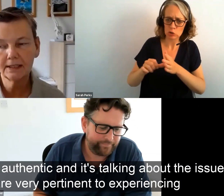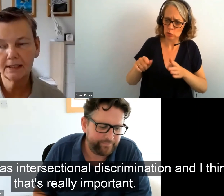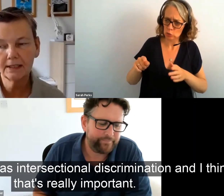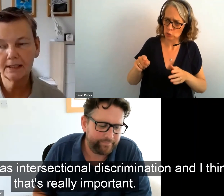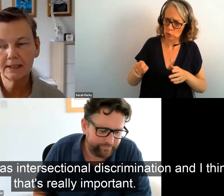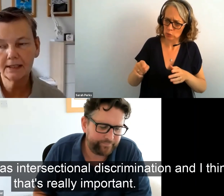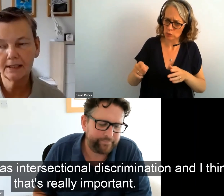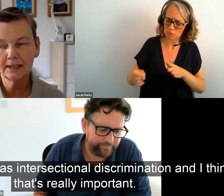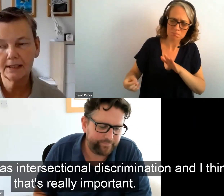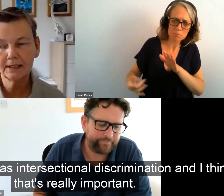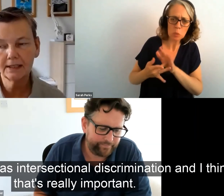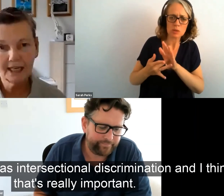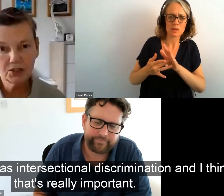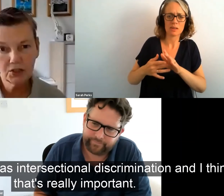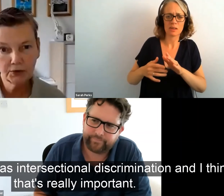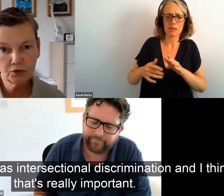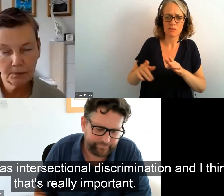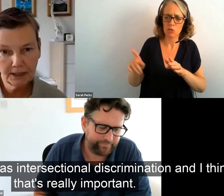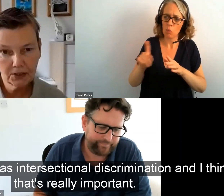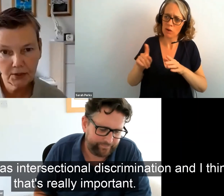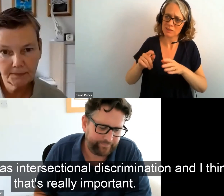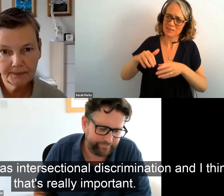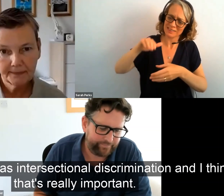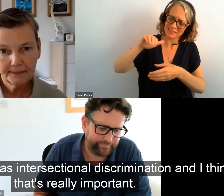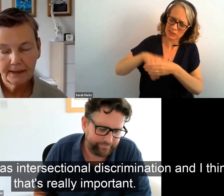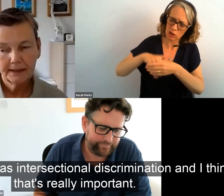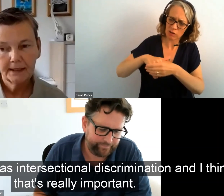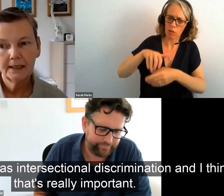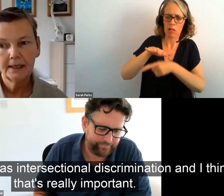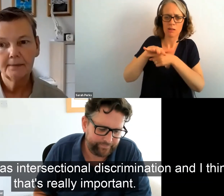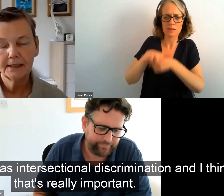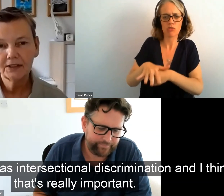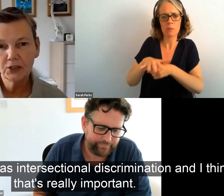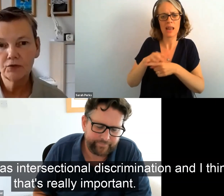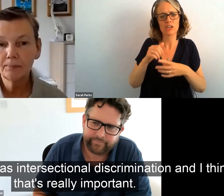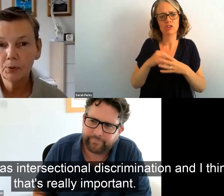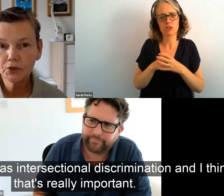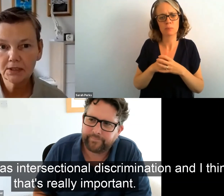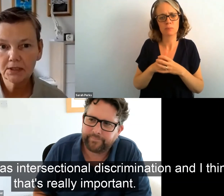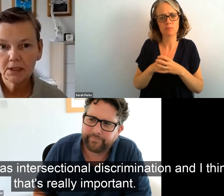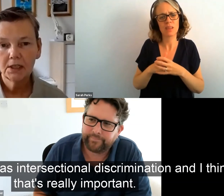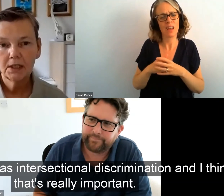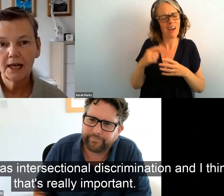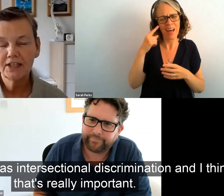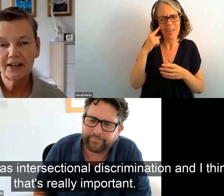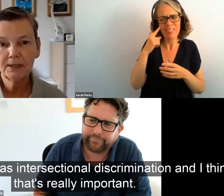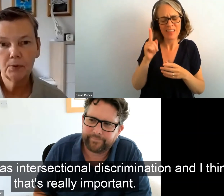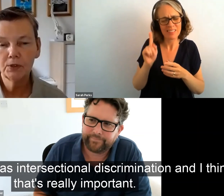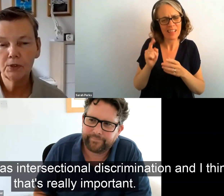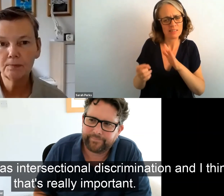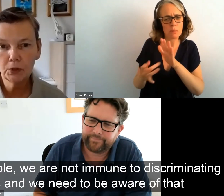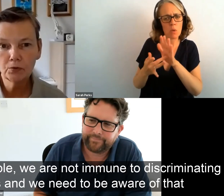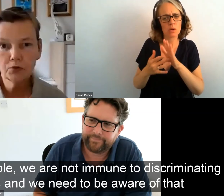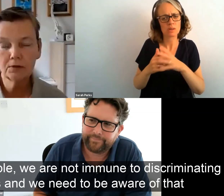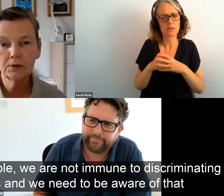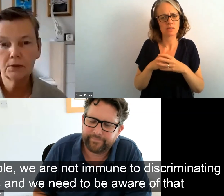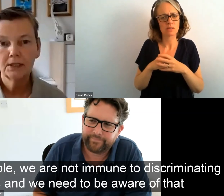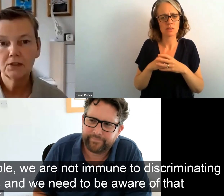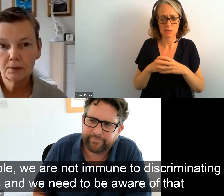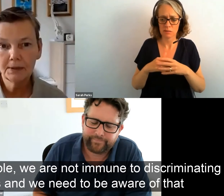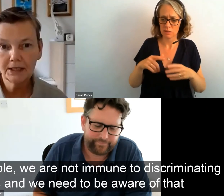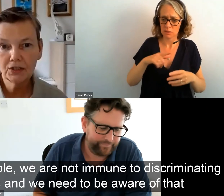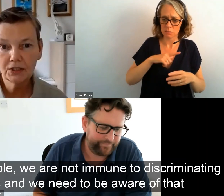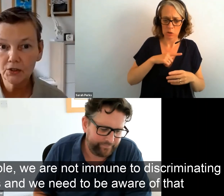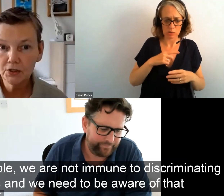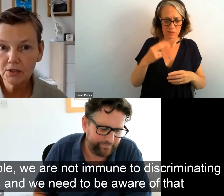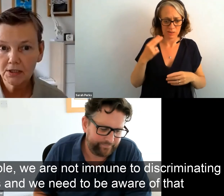experiencing what's known as intersectional discrimination. And I think that's really important. As deaf people, we're